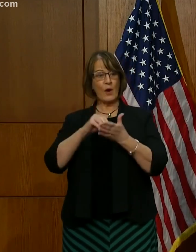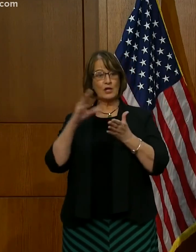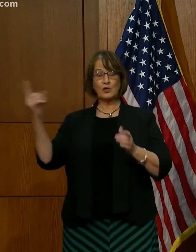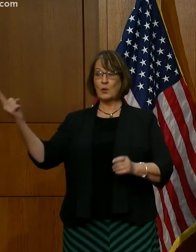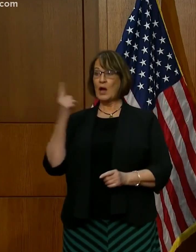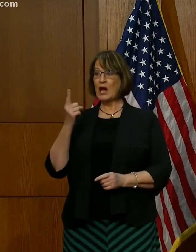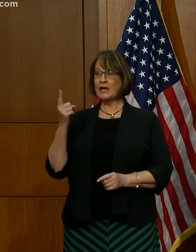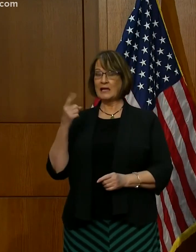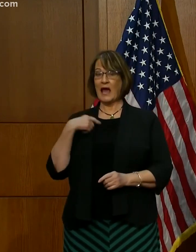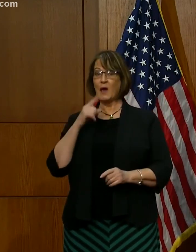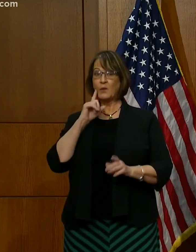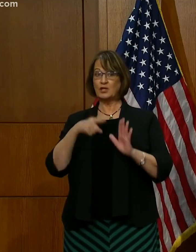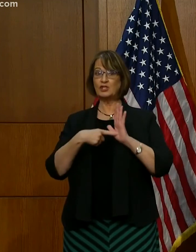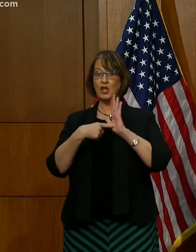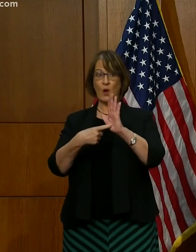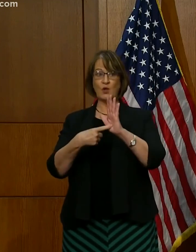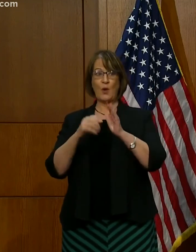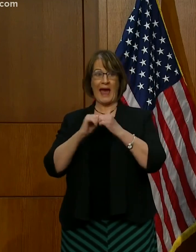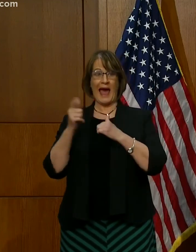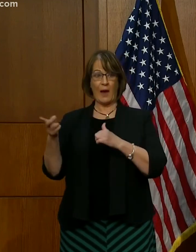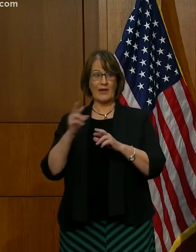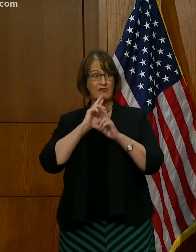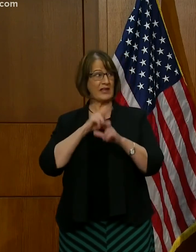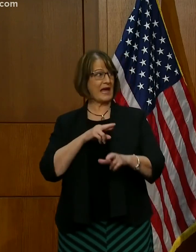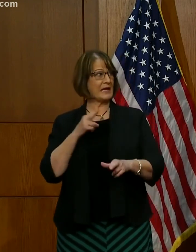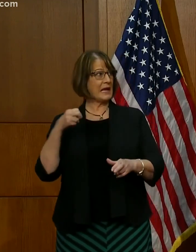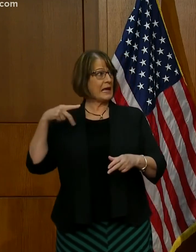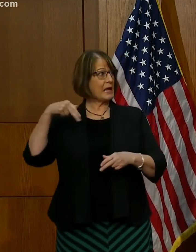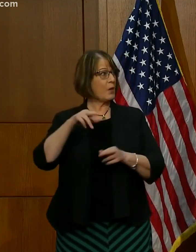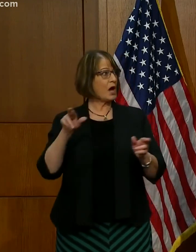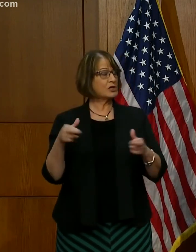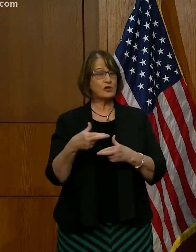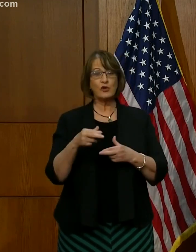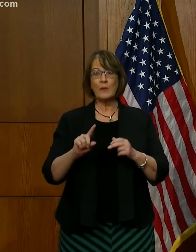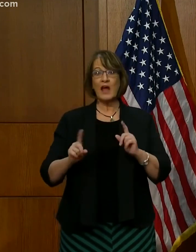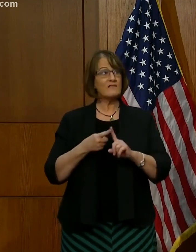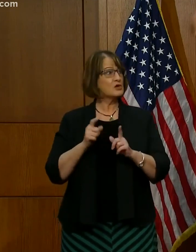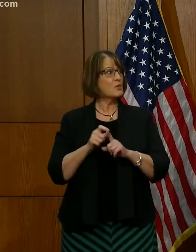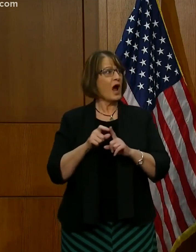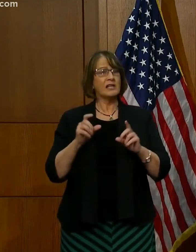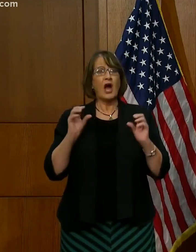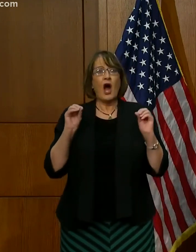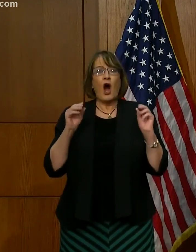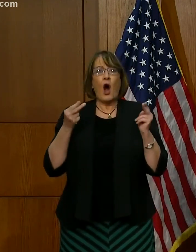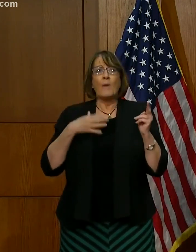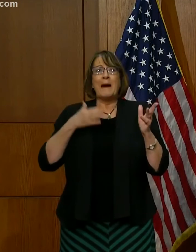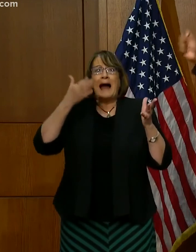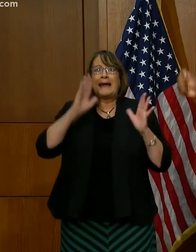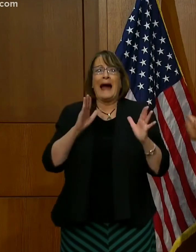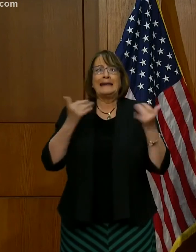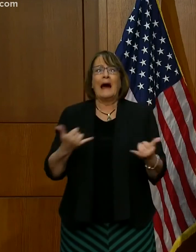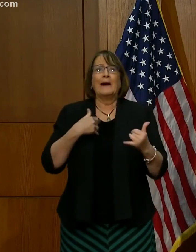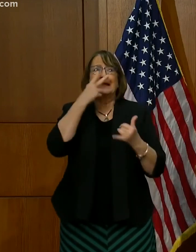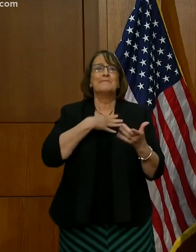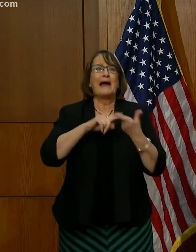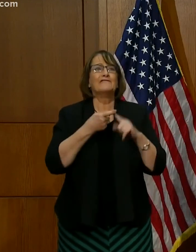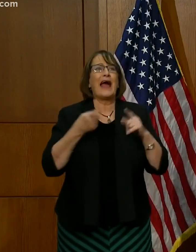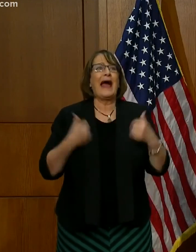his words, and I'm going to demonstrate how he reacted. He walked in the room, and his very first words, "Oh my God, I get to see my friends."